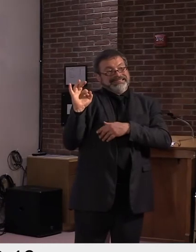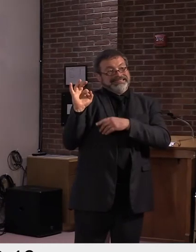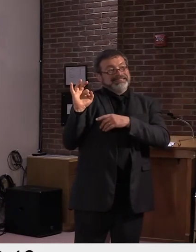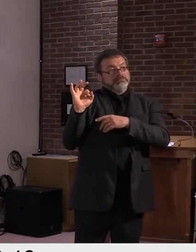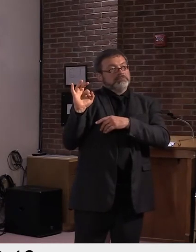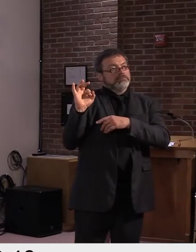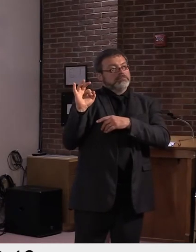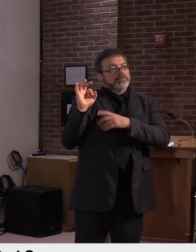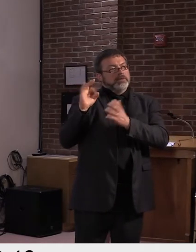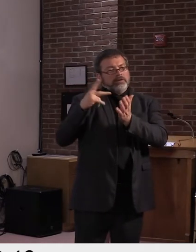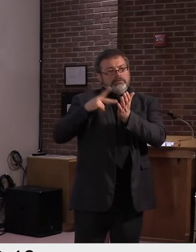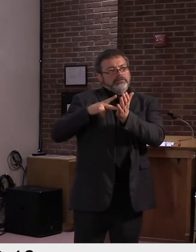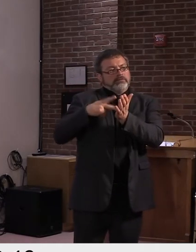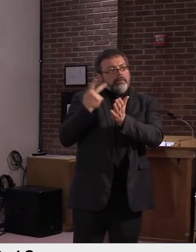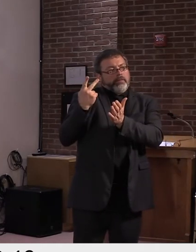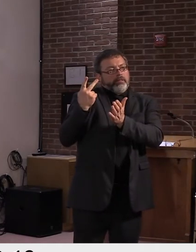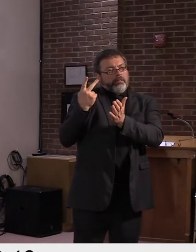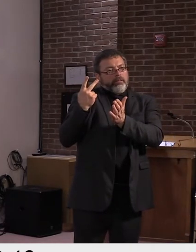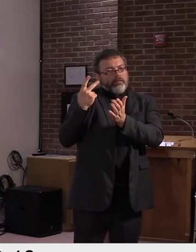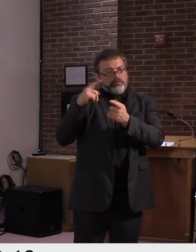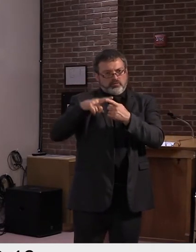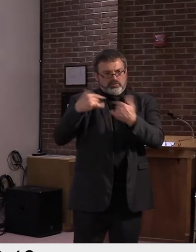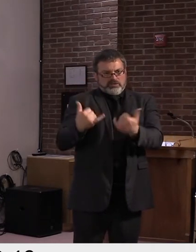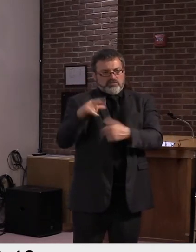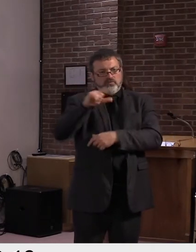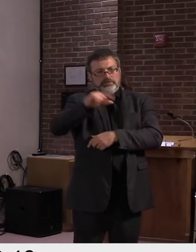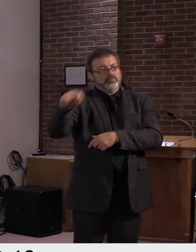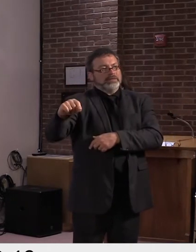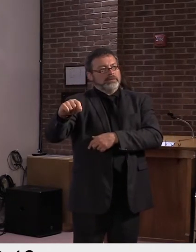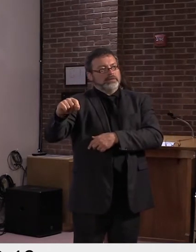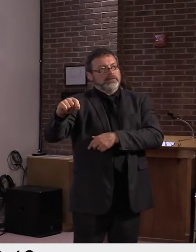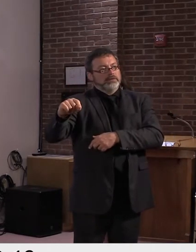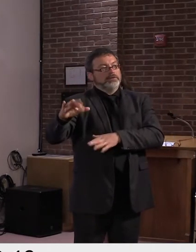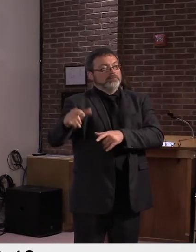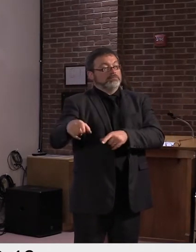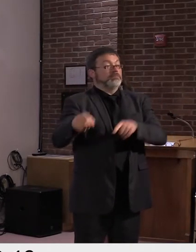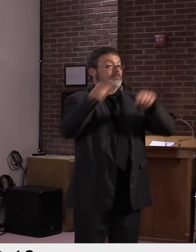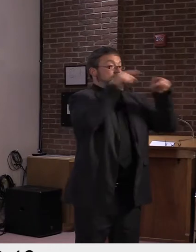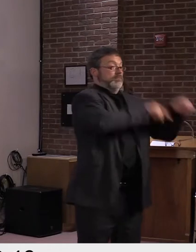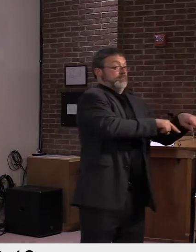If we look at fatal overdoses, they also doubled, as you just pointed out,